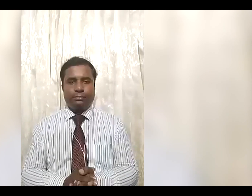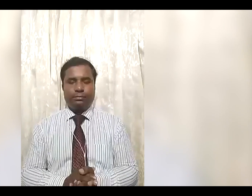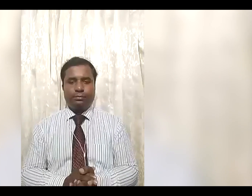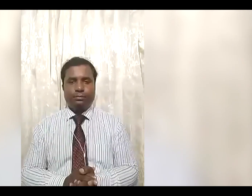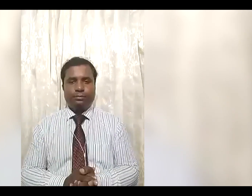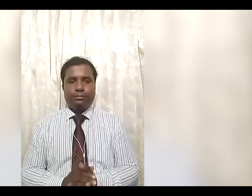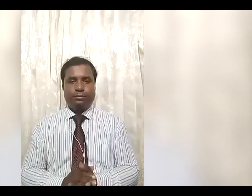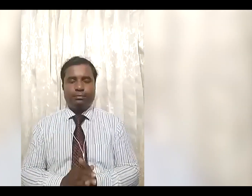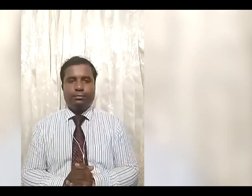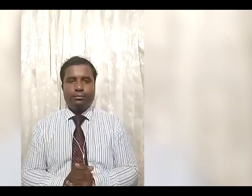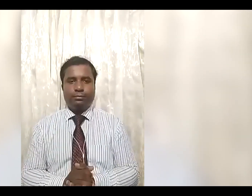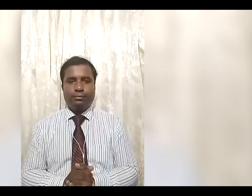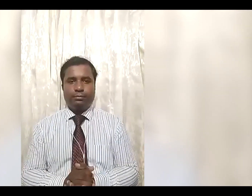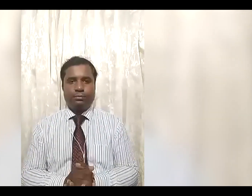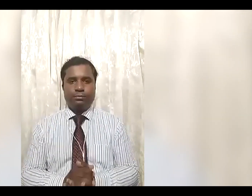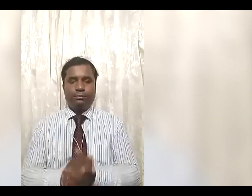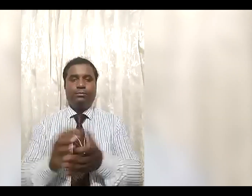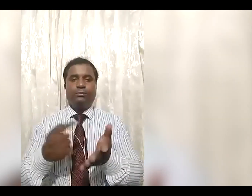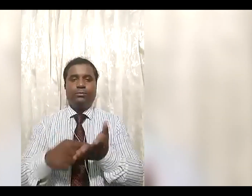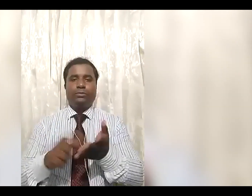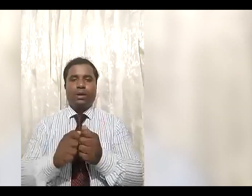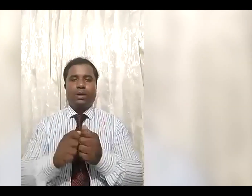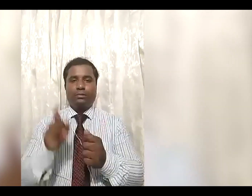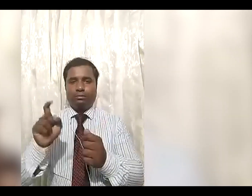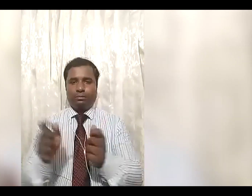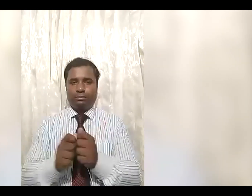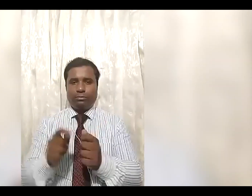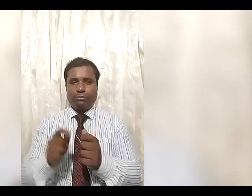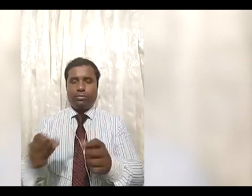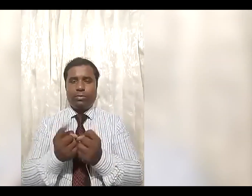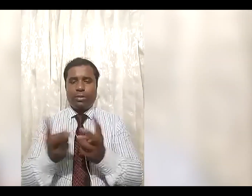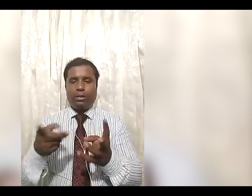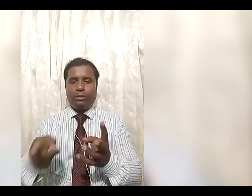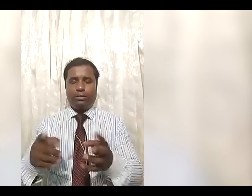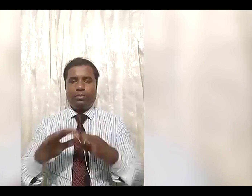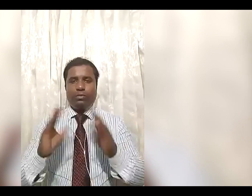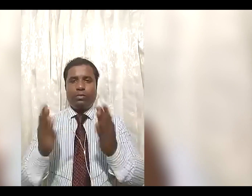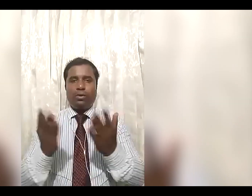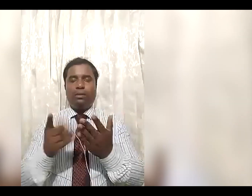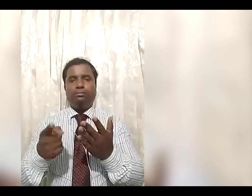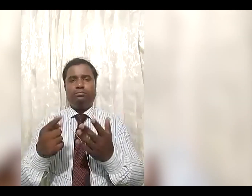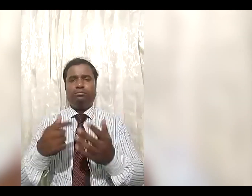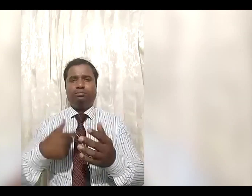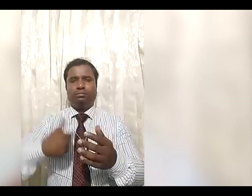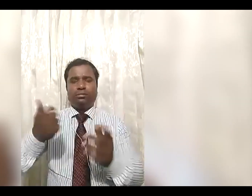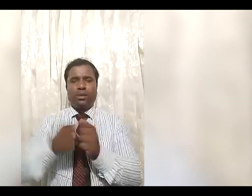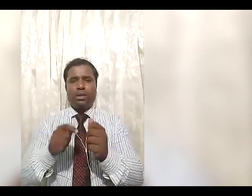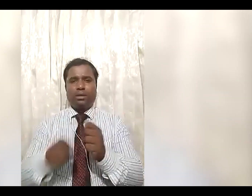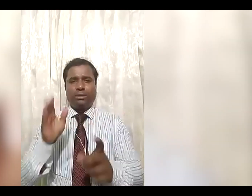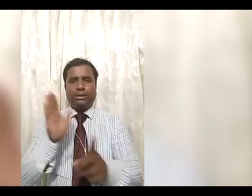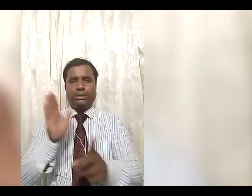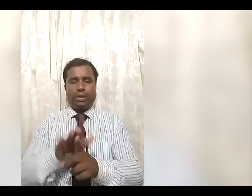you still need to be convinced on why you should participate. But maybe Nazmus has some ideas specifically in Bangladesh, what you would